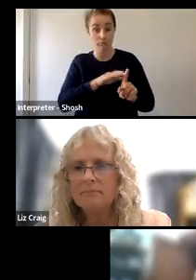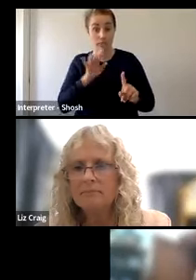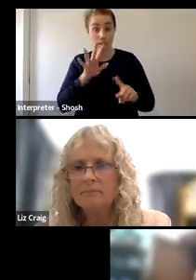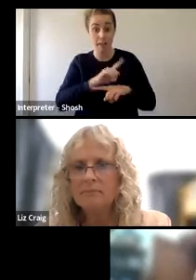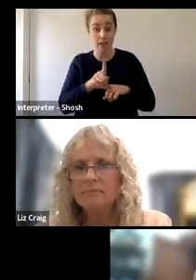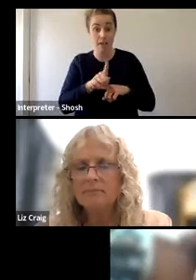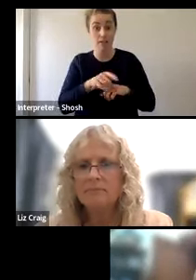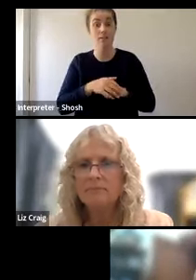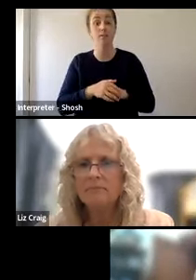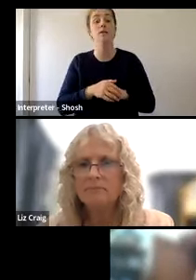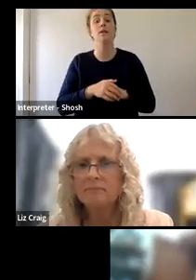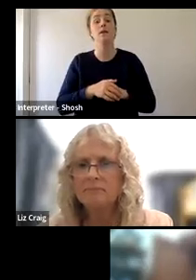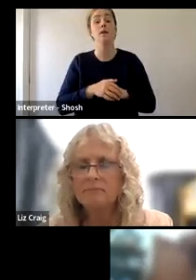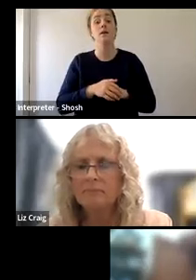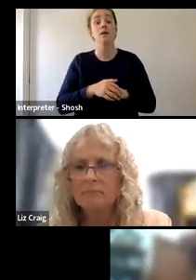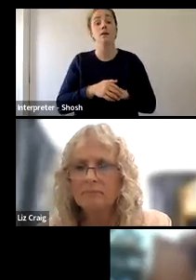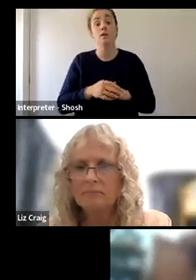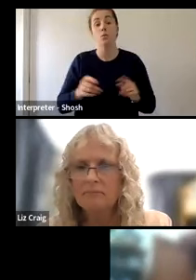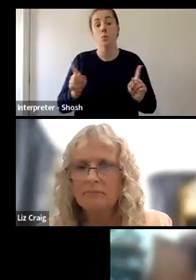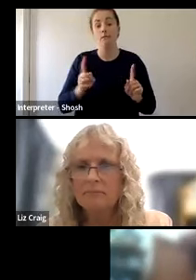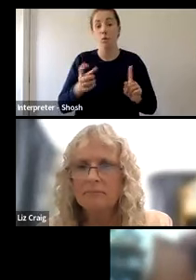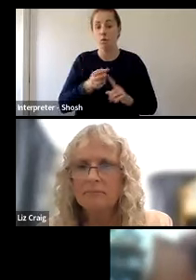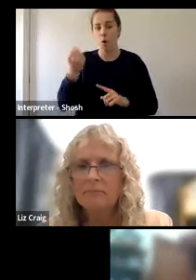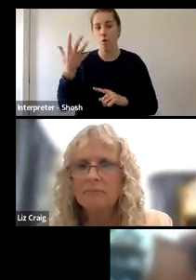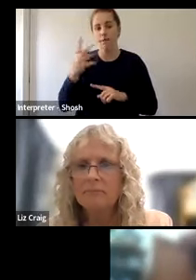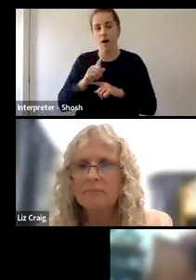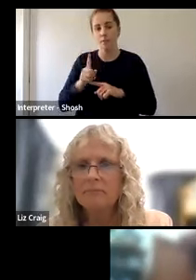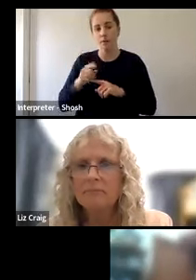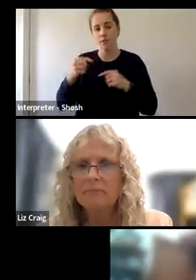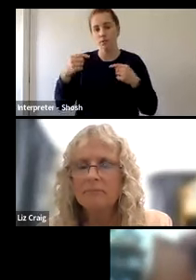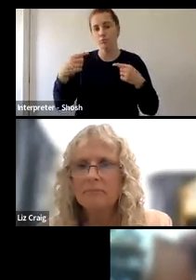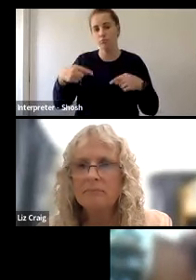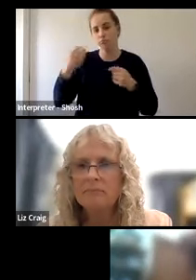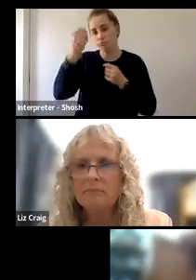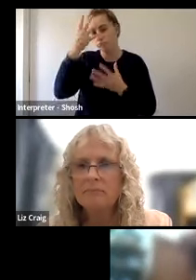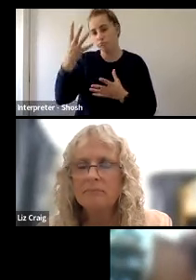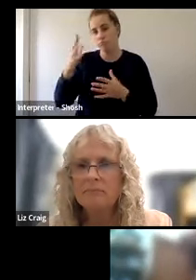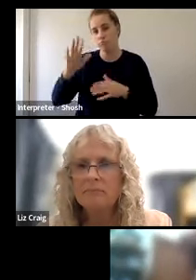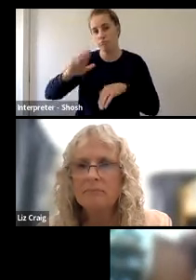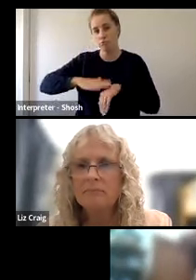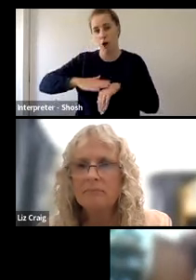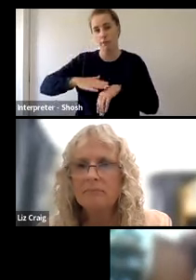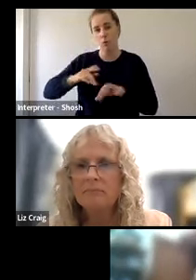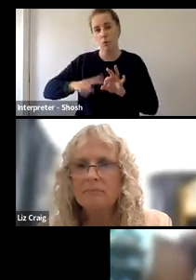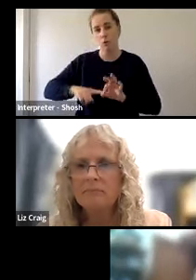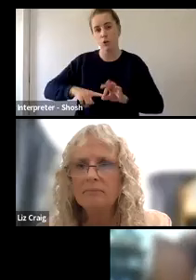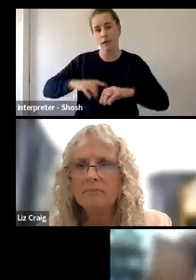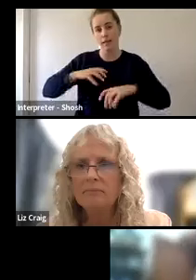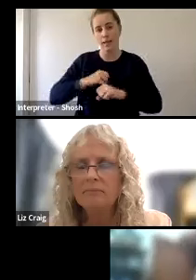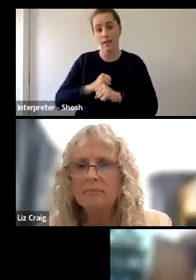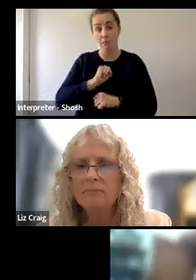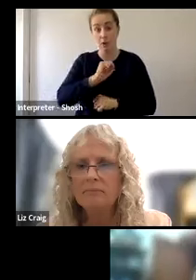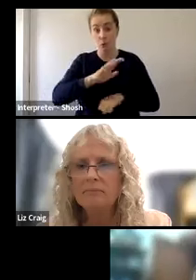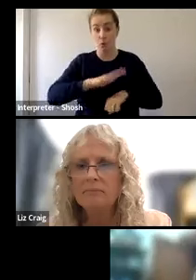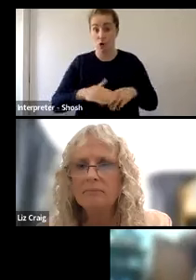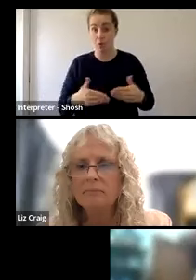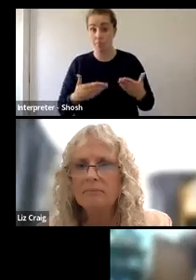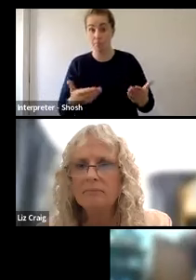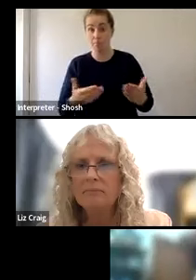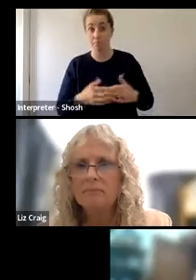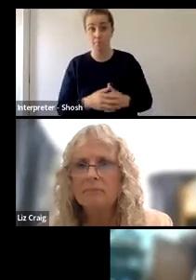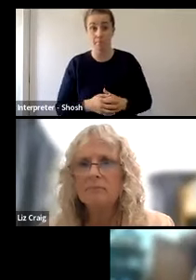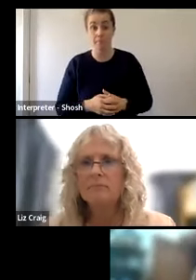10 minutes to let you know to leave some time for questions, but this is your time,